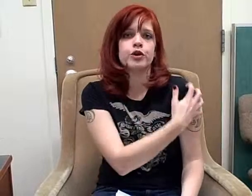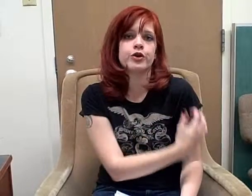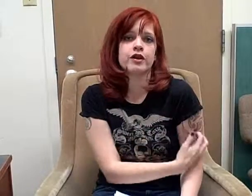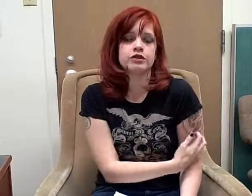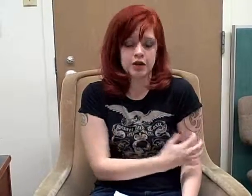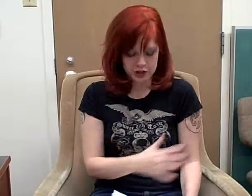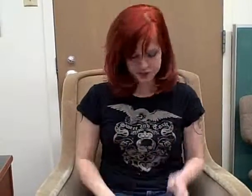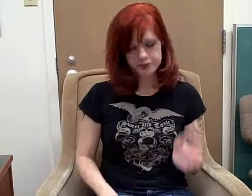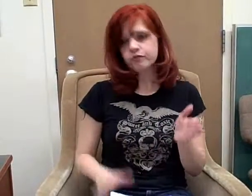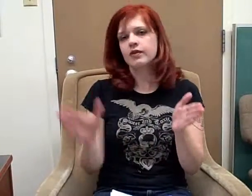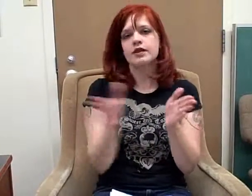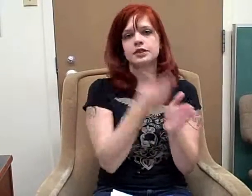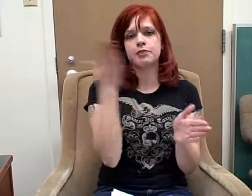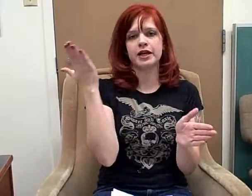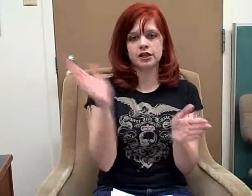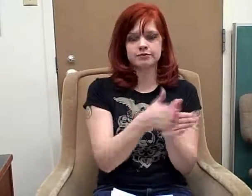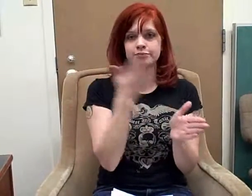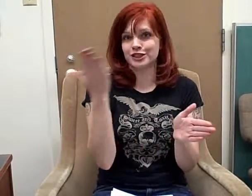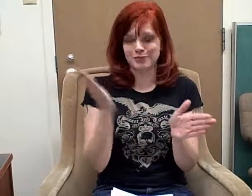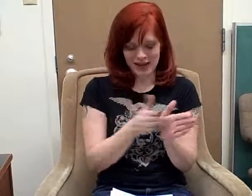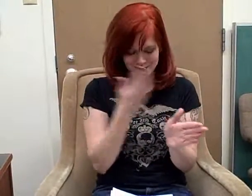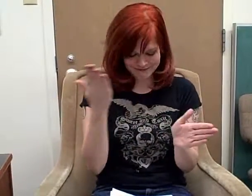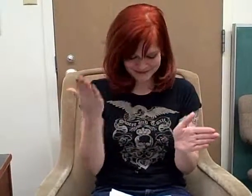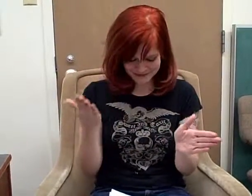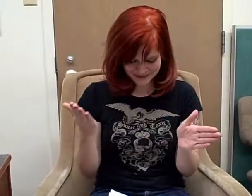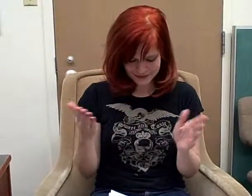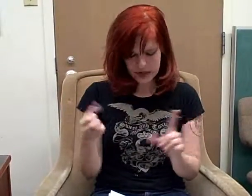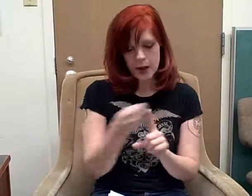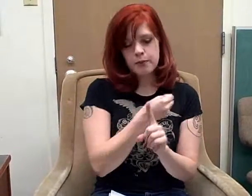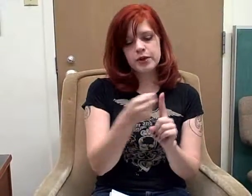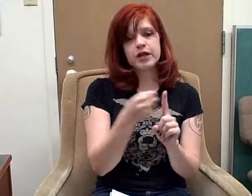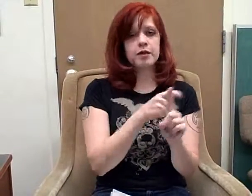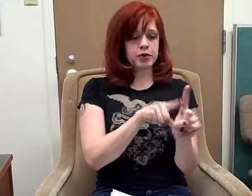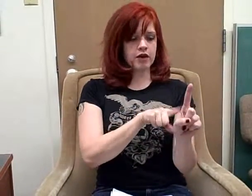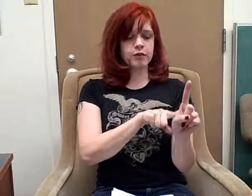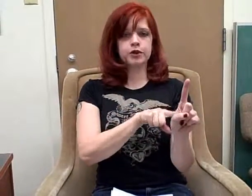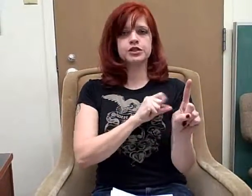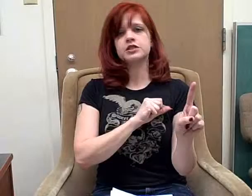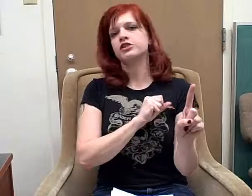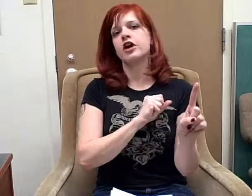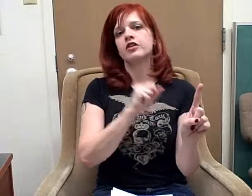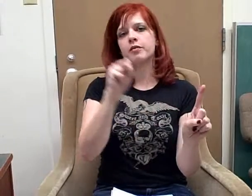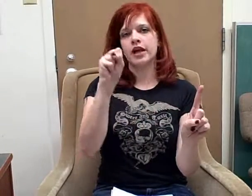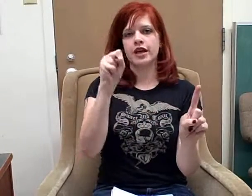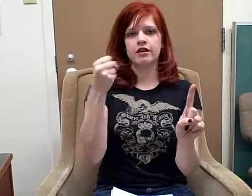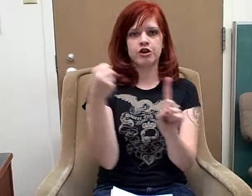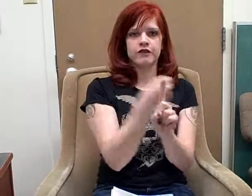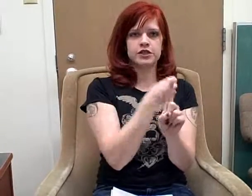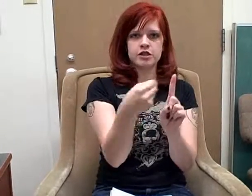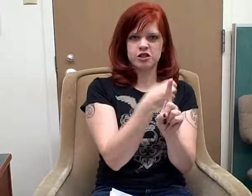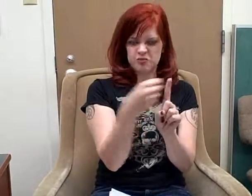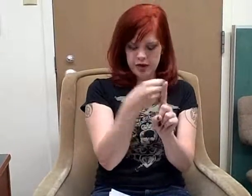you have scratches. Spank, smack it. Beat up, you have your person as your non-dominant hand and your fist here, you just beat them